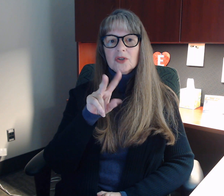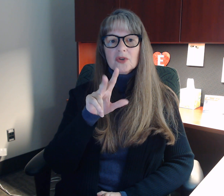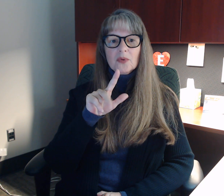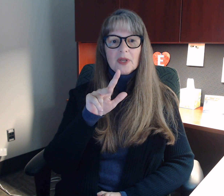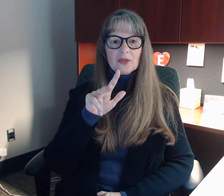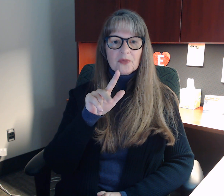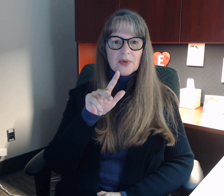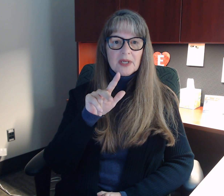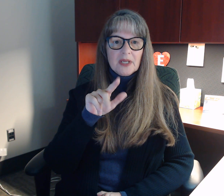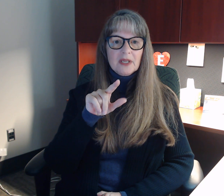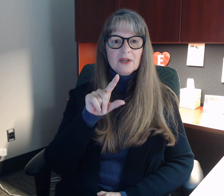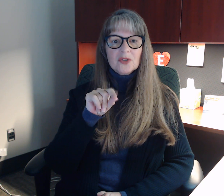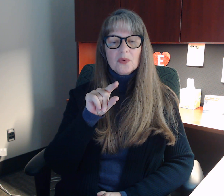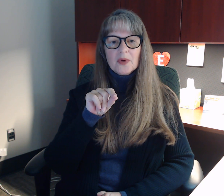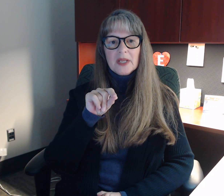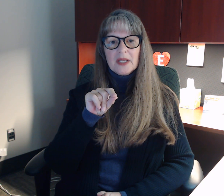2023,